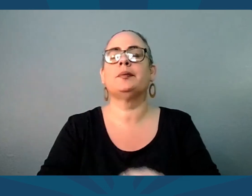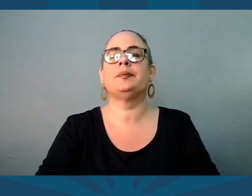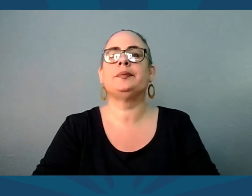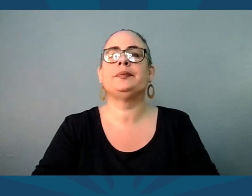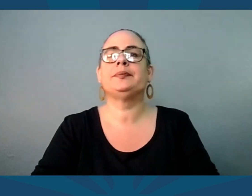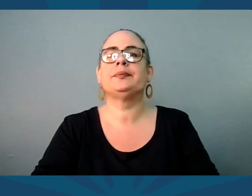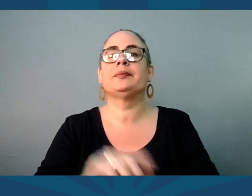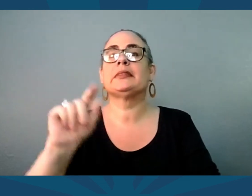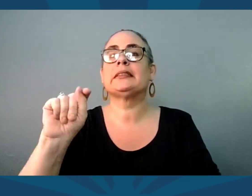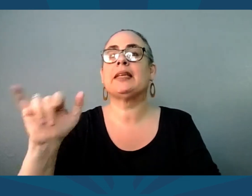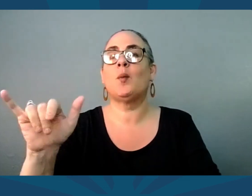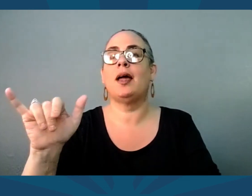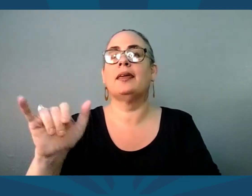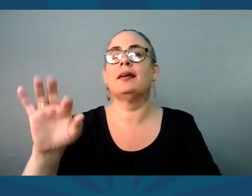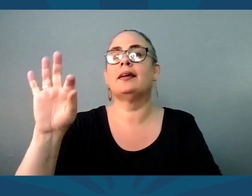928-373-1014.